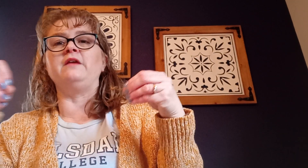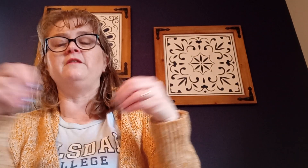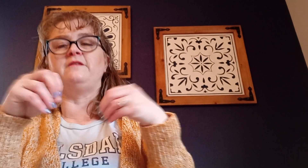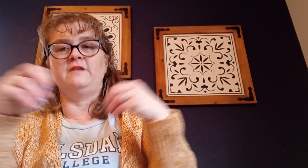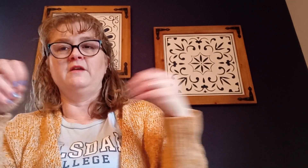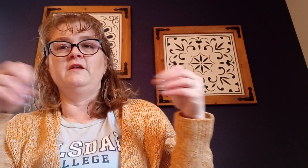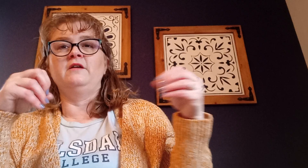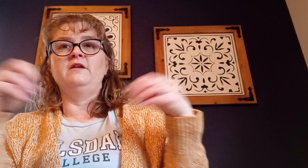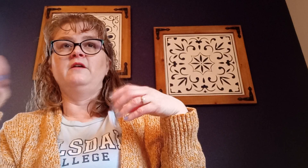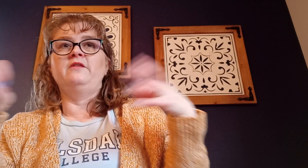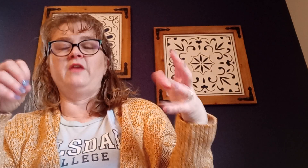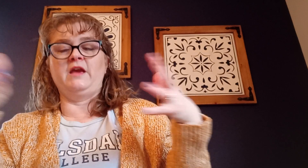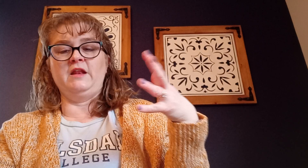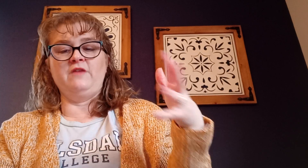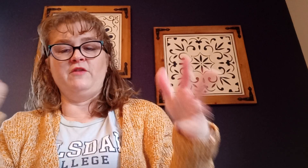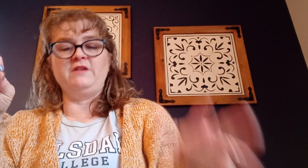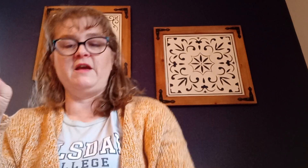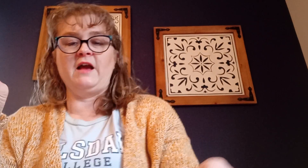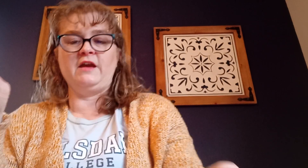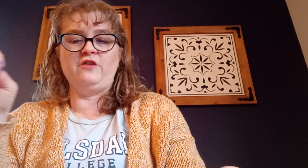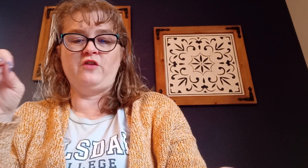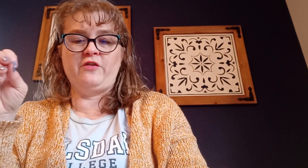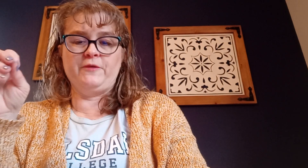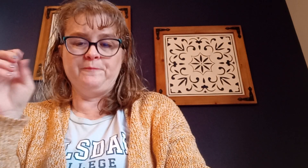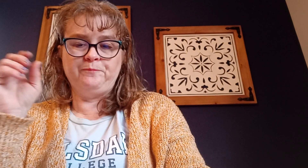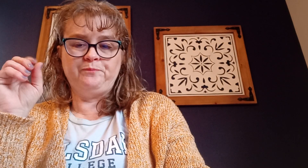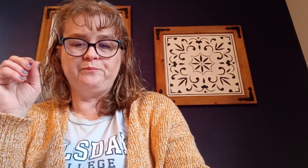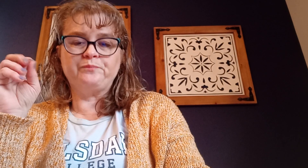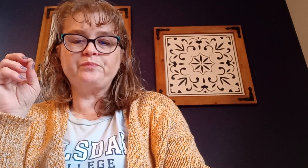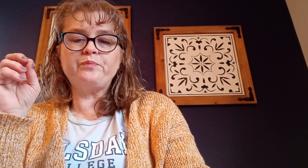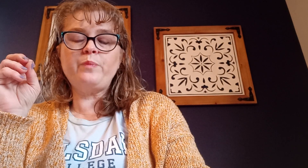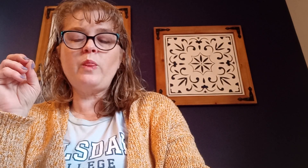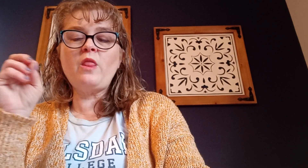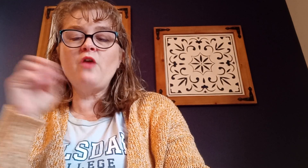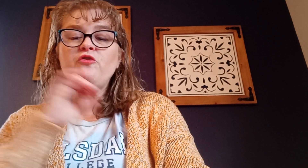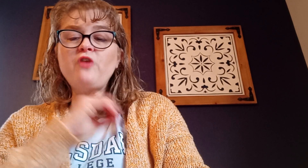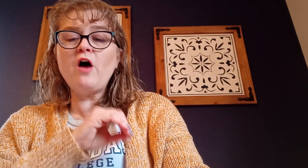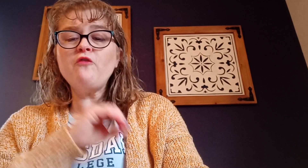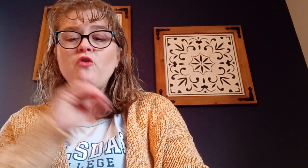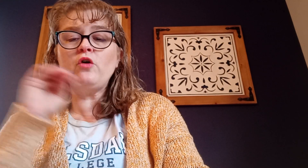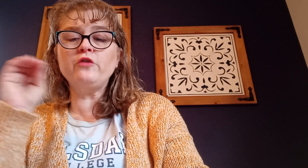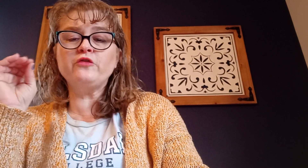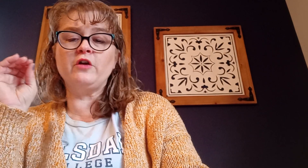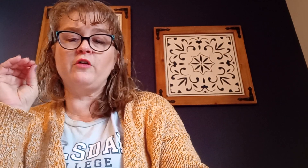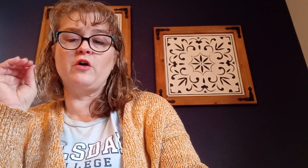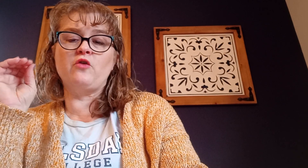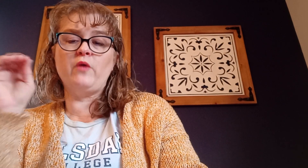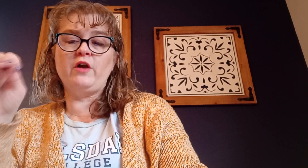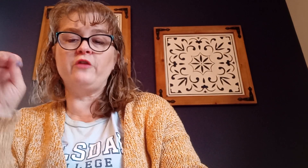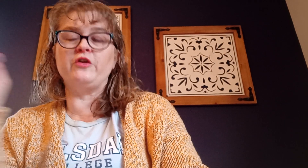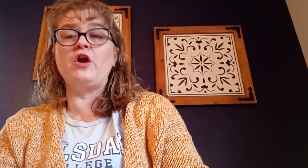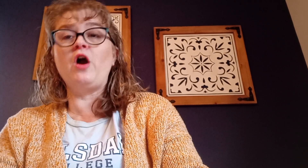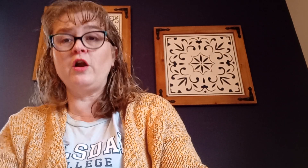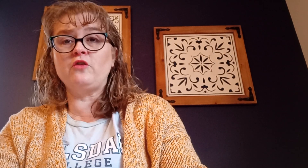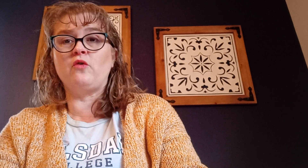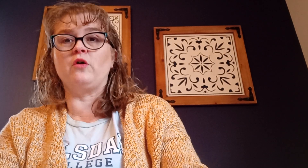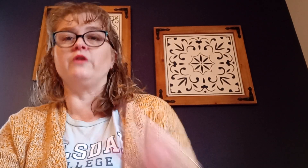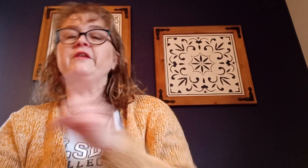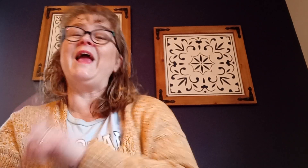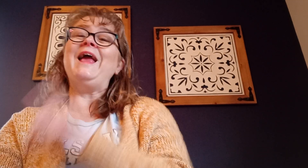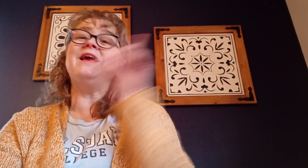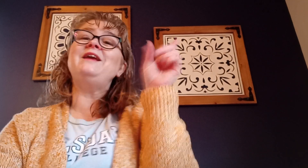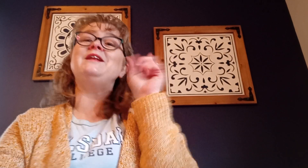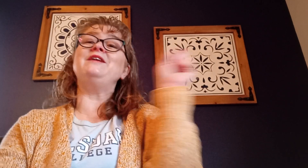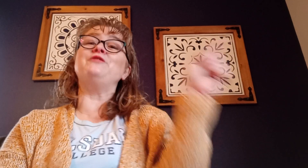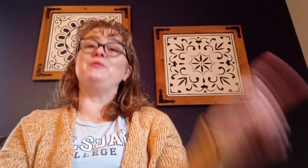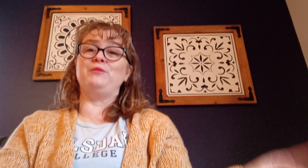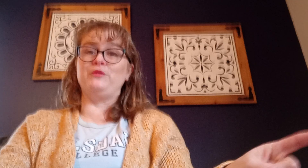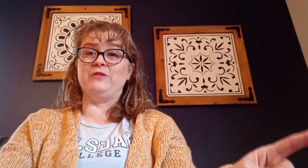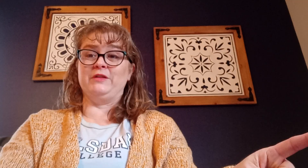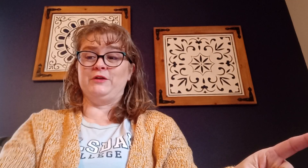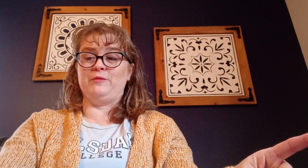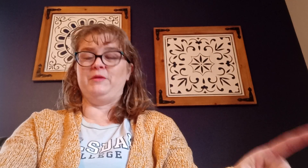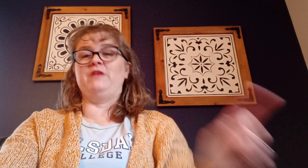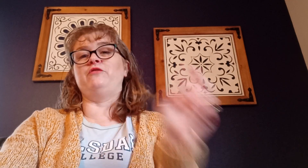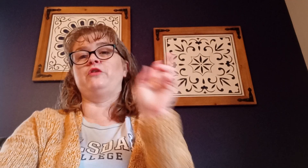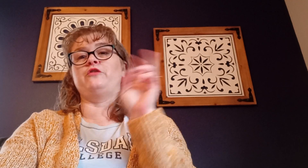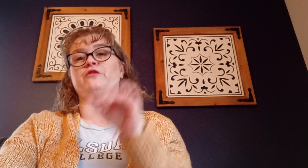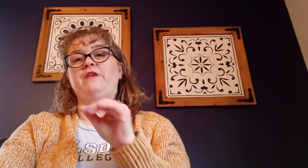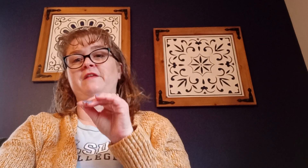space, they can even attack each other. Soft corals can grow quicker than hard corals and can even move a little bit. Even though they're